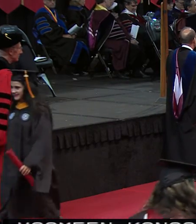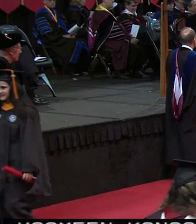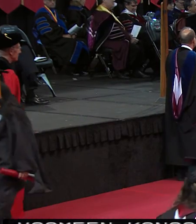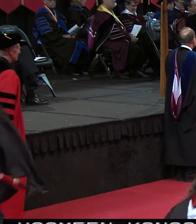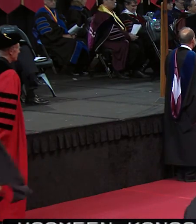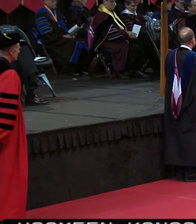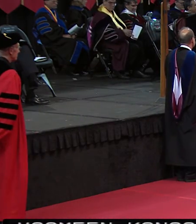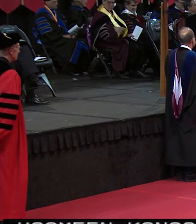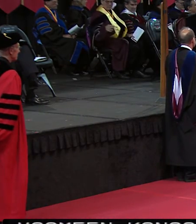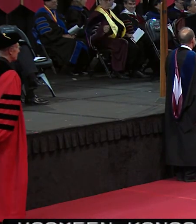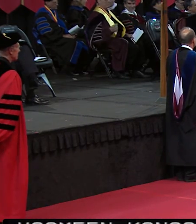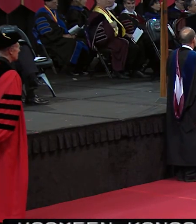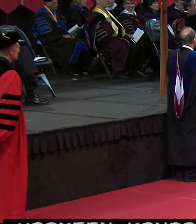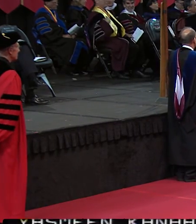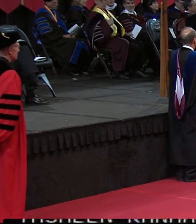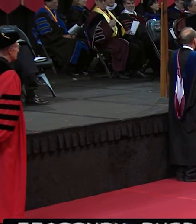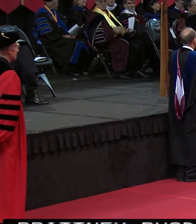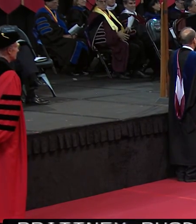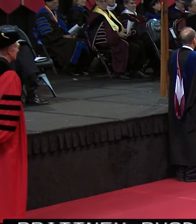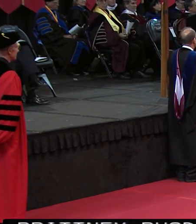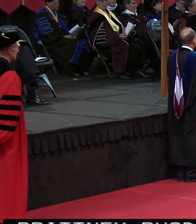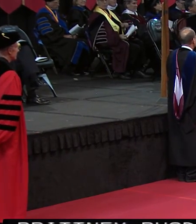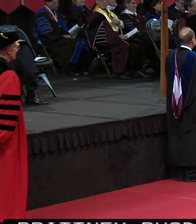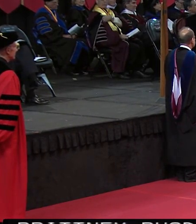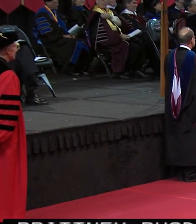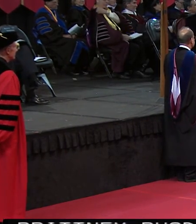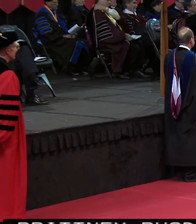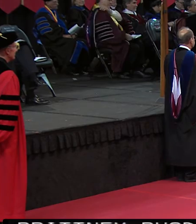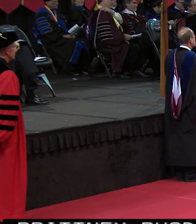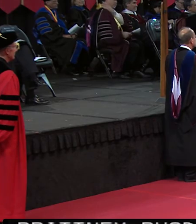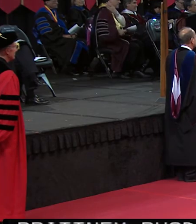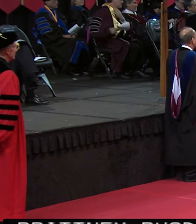Miranda Renee Tyner.